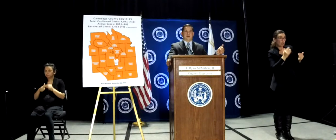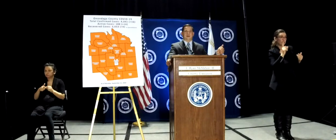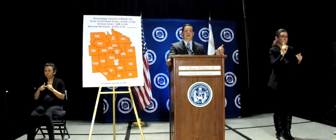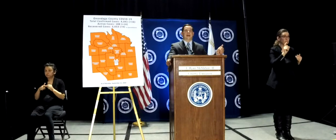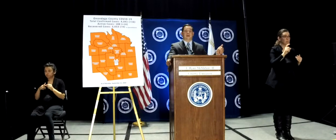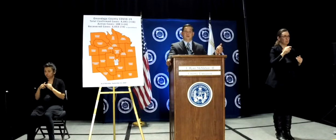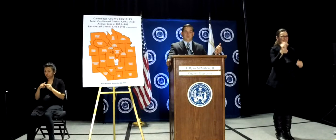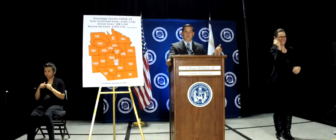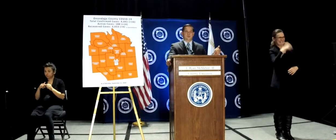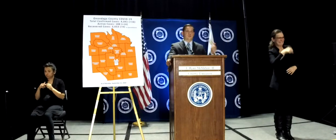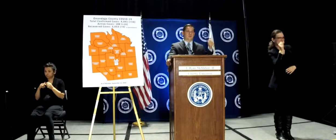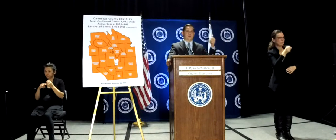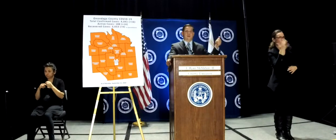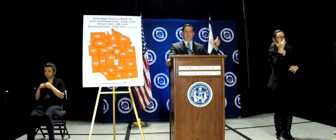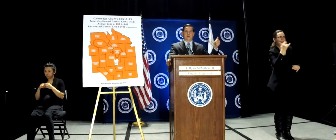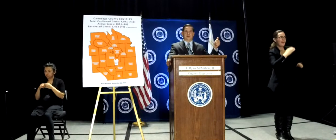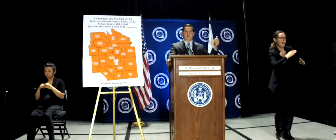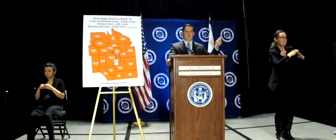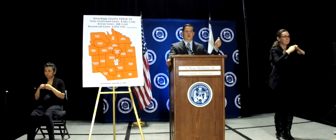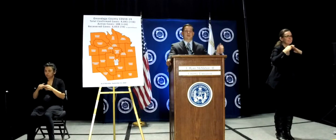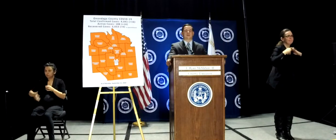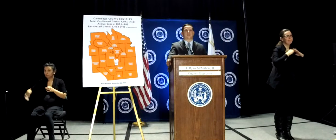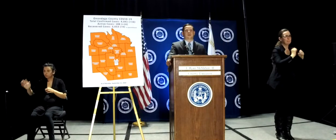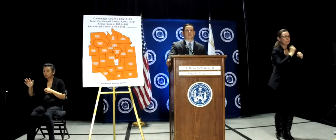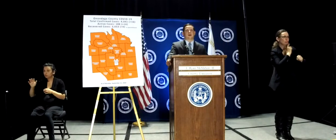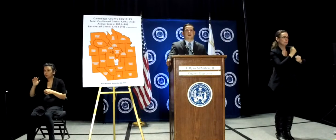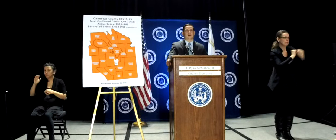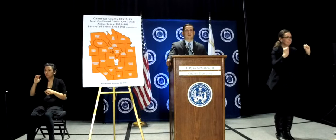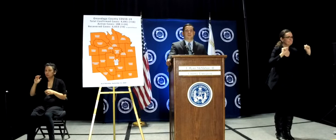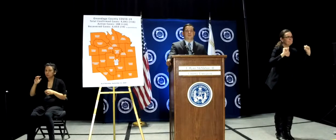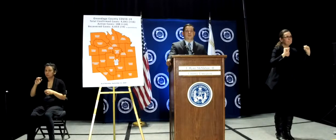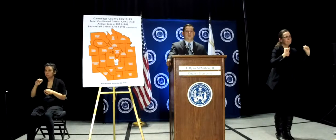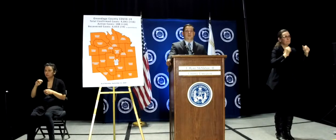have been back in a day or two. Some of them would have been 3 days, 4 days.